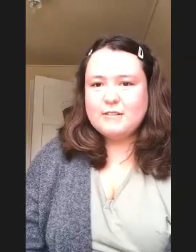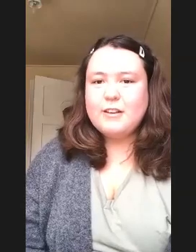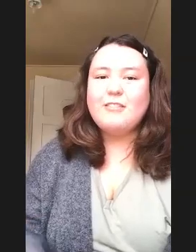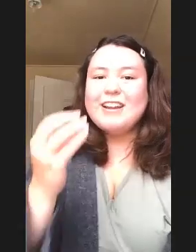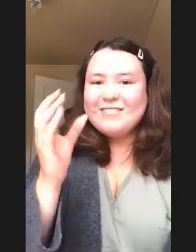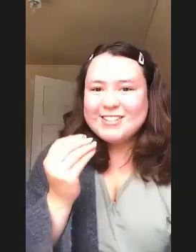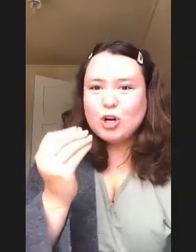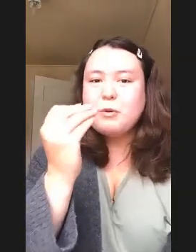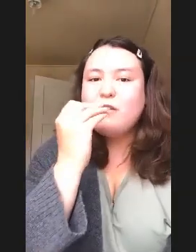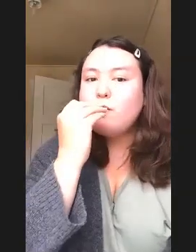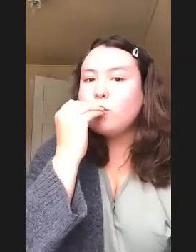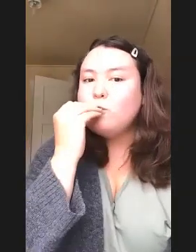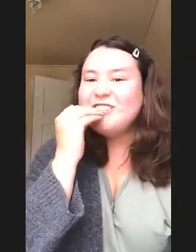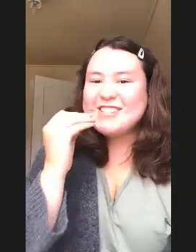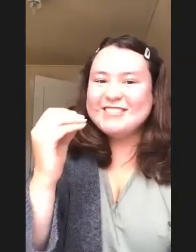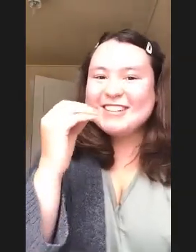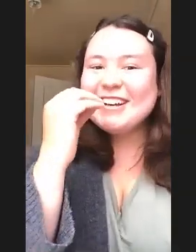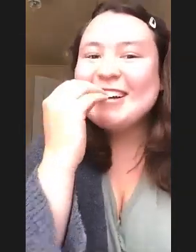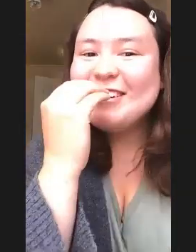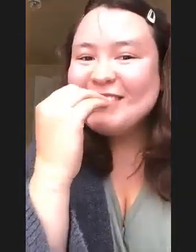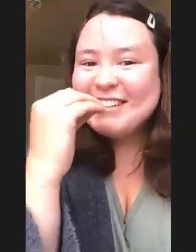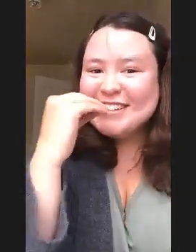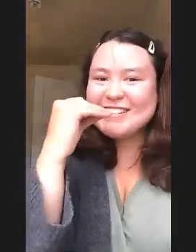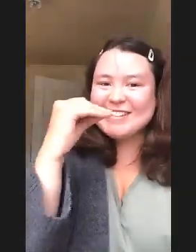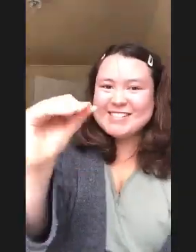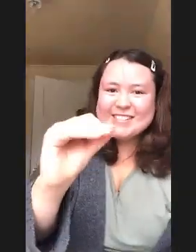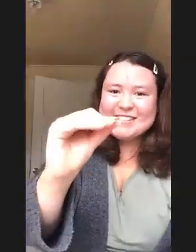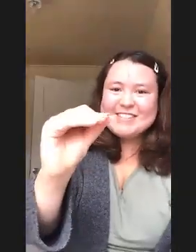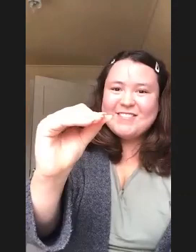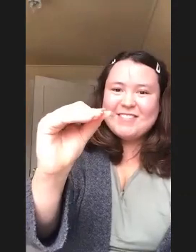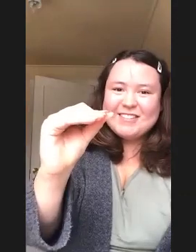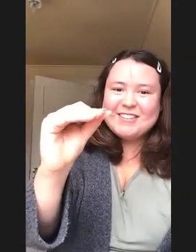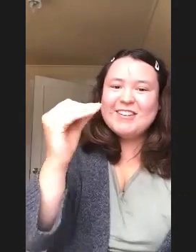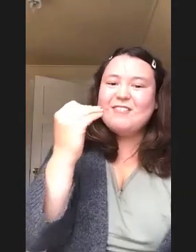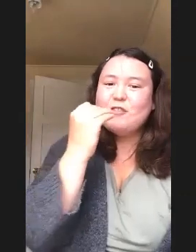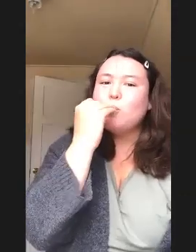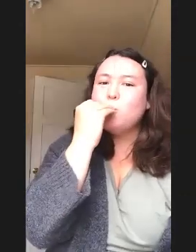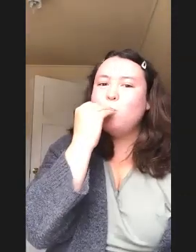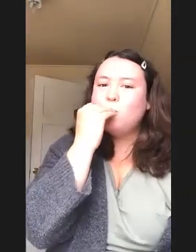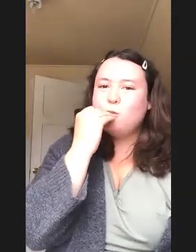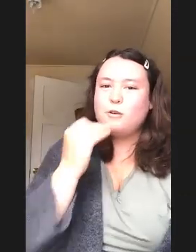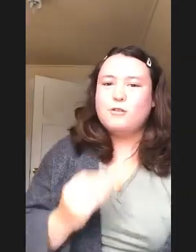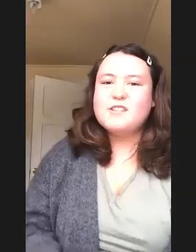If you want, we can talk about food too. So Food, this great. Yes. food.